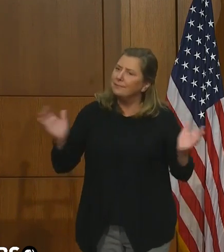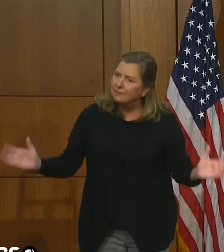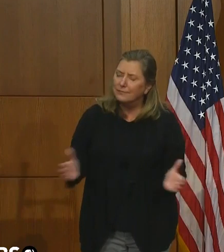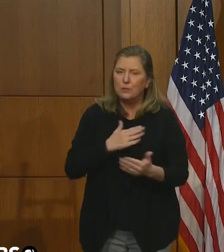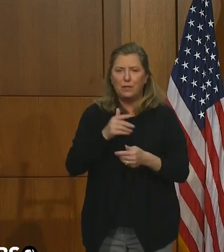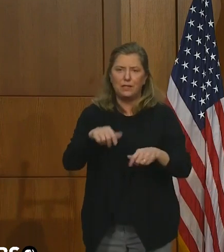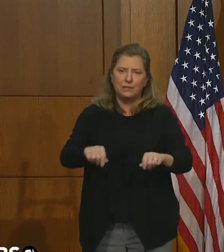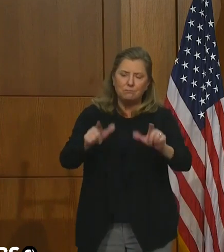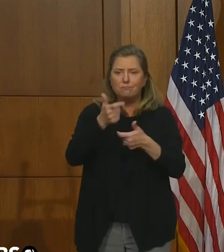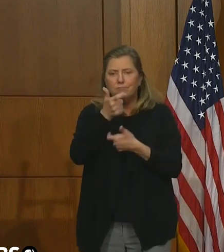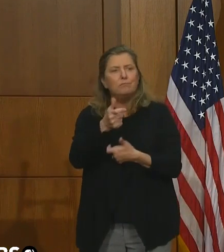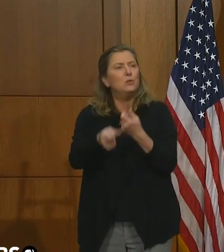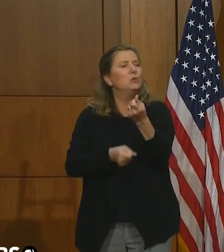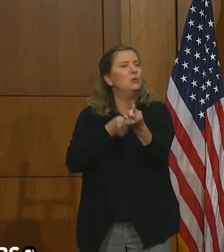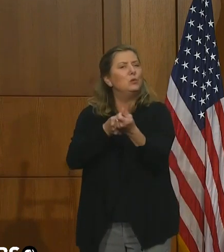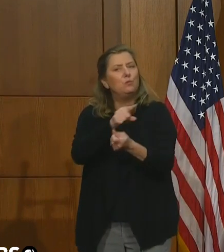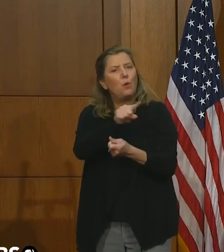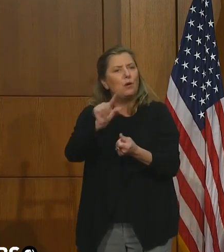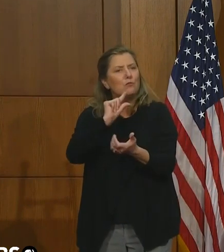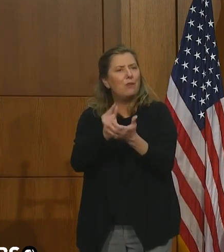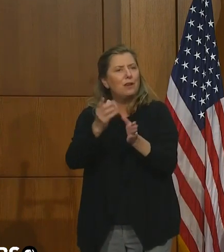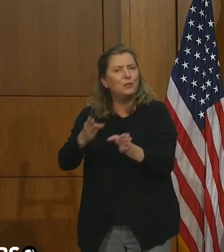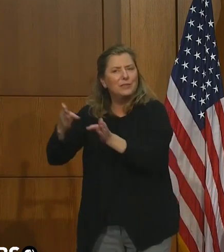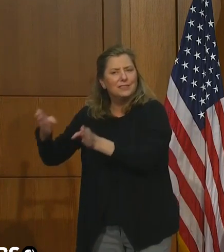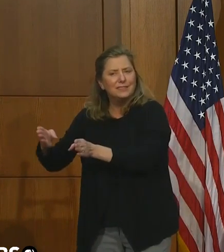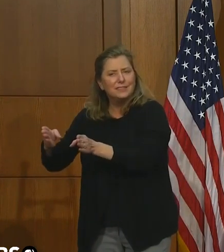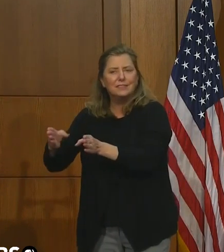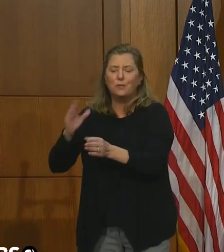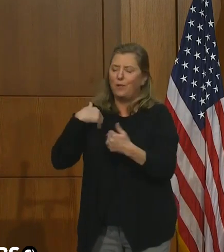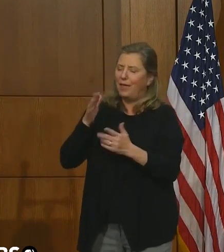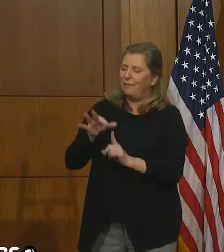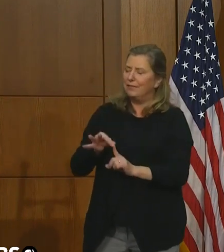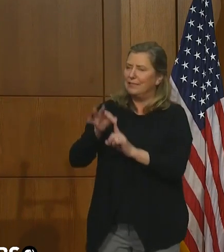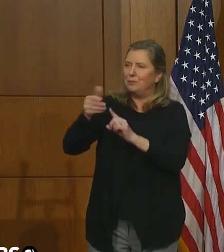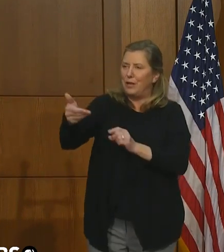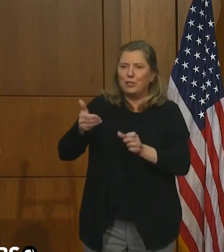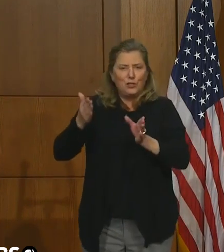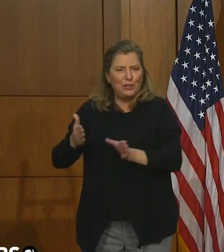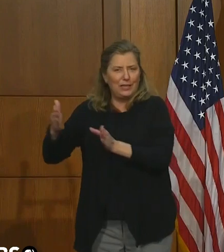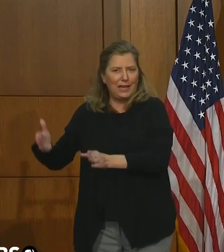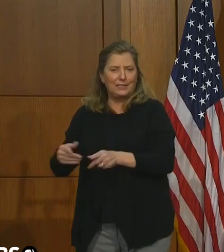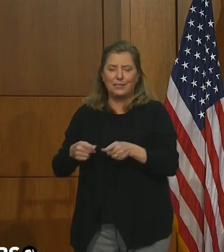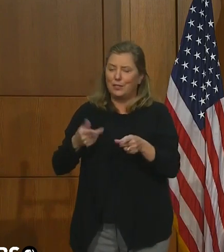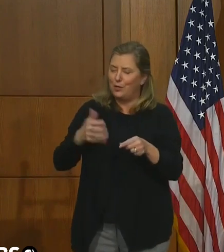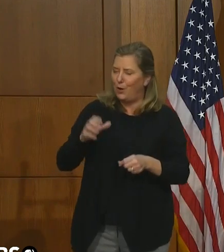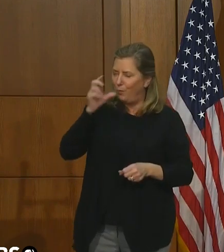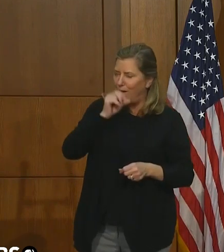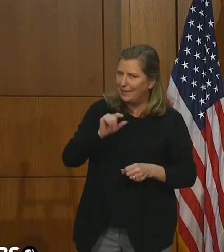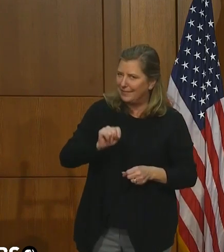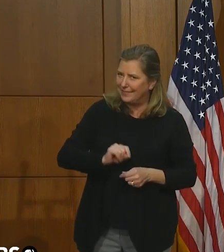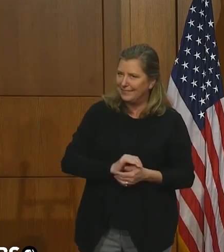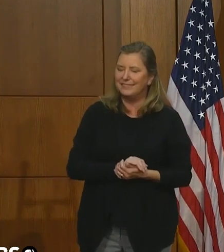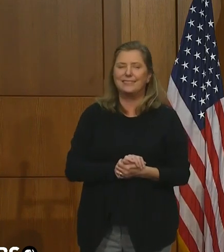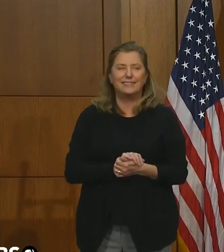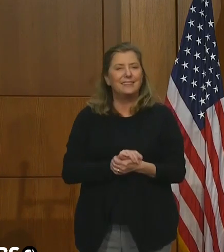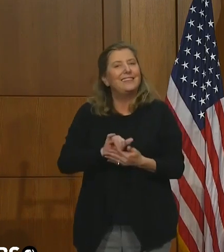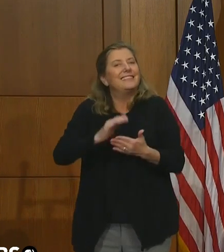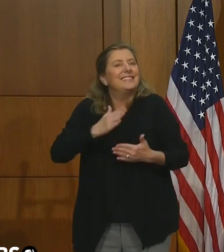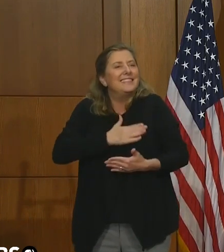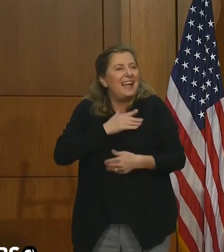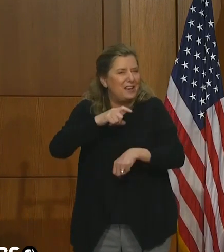tune in to support our graduates, and we have some very special guests you won't want to miss. This is a